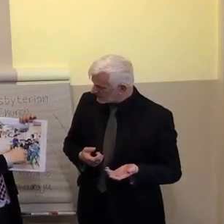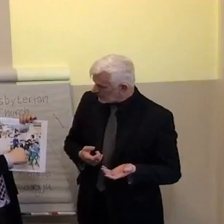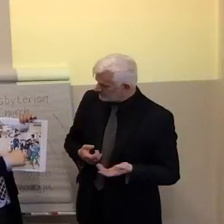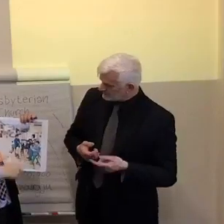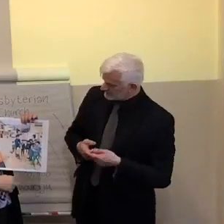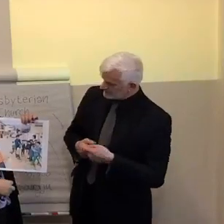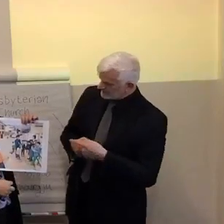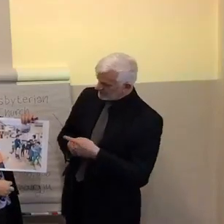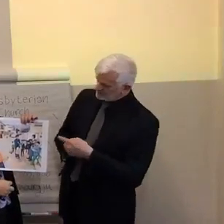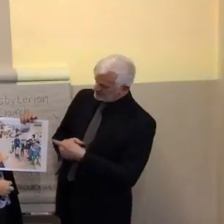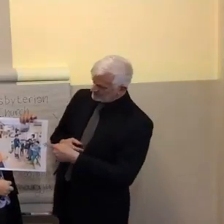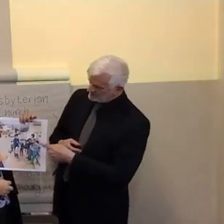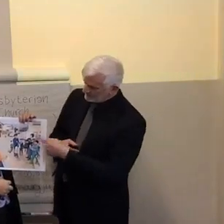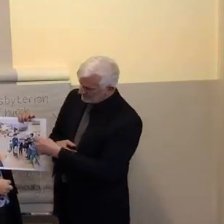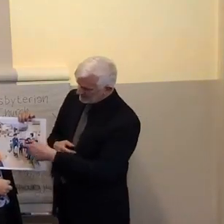children.